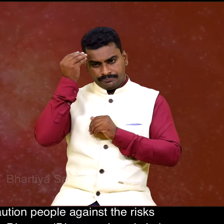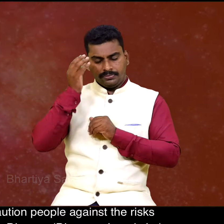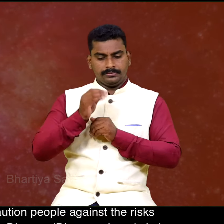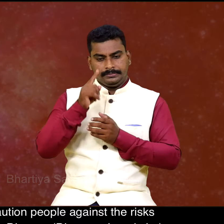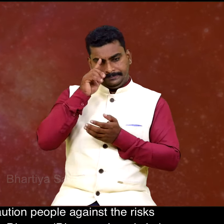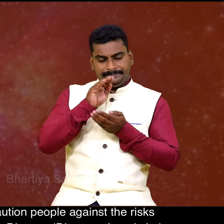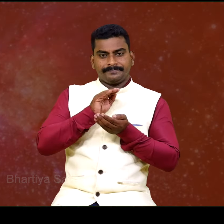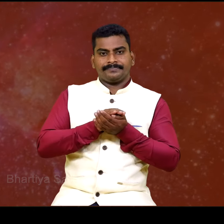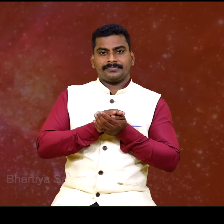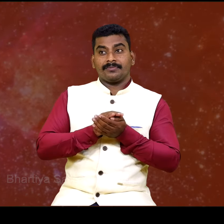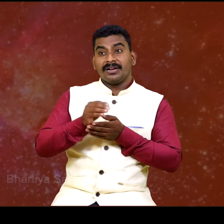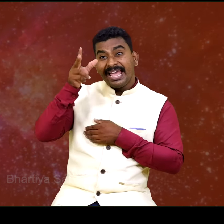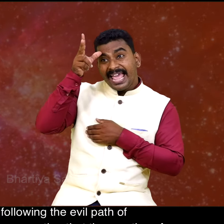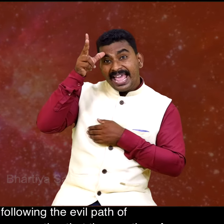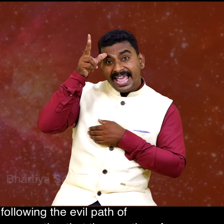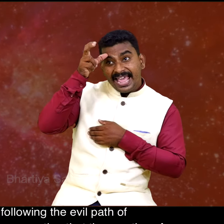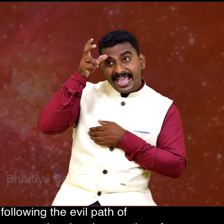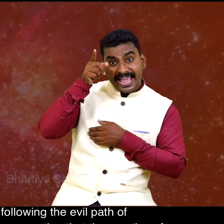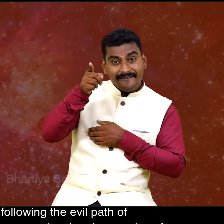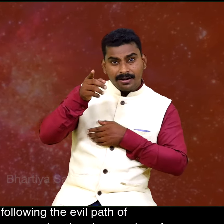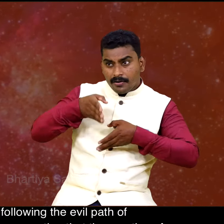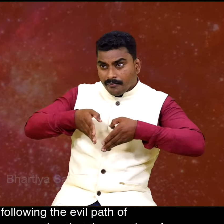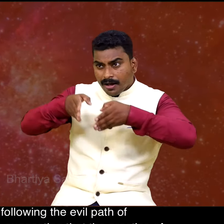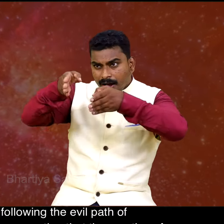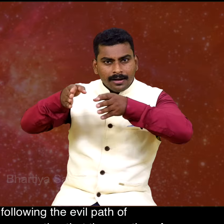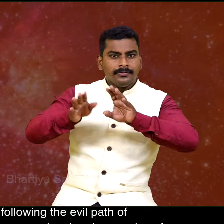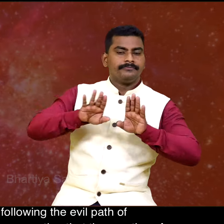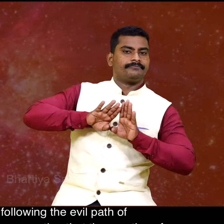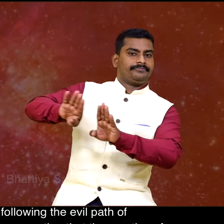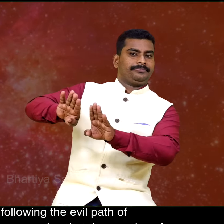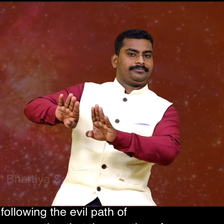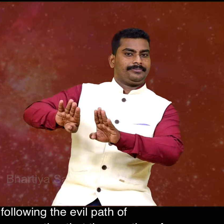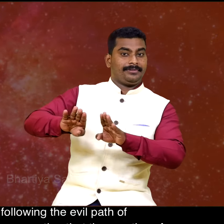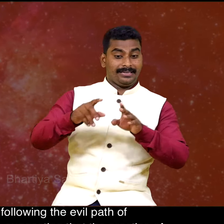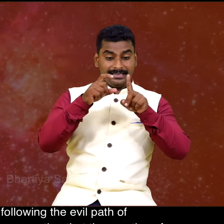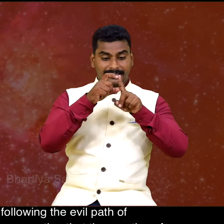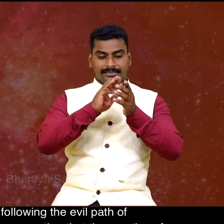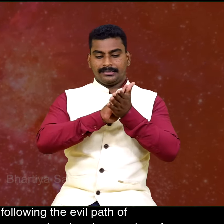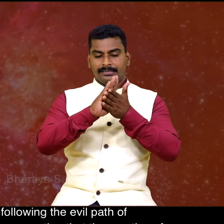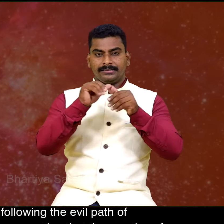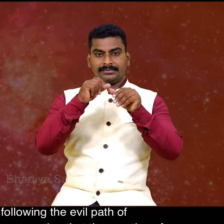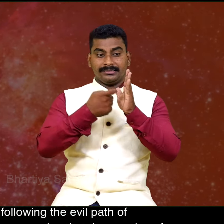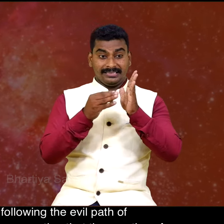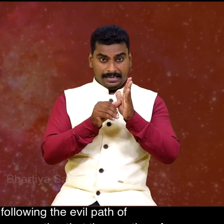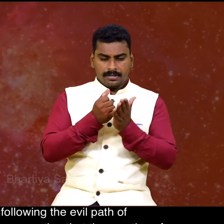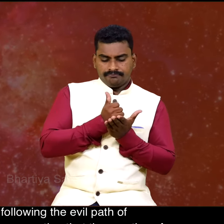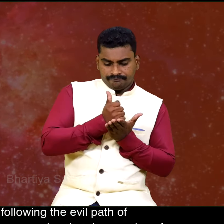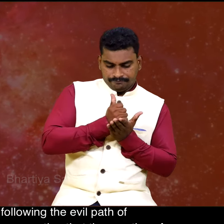nirapeksha, or following the evil path of adharma, suggesting that